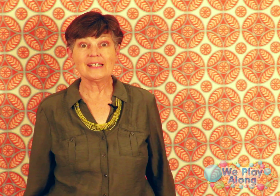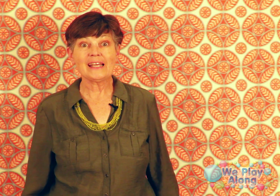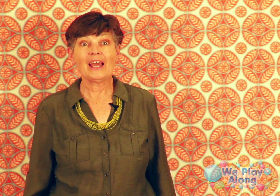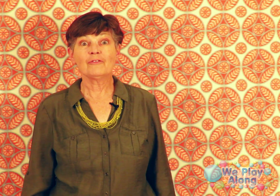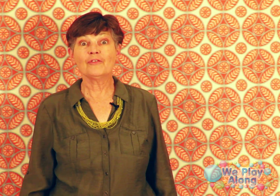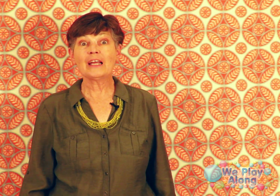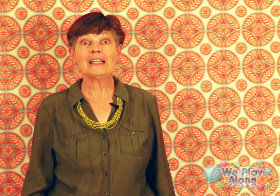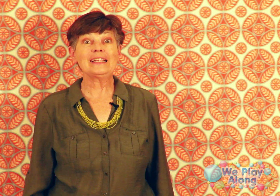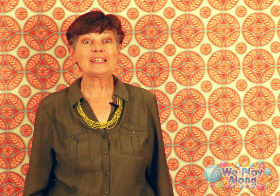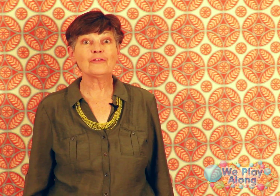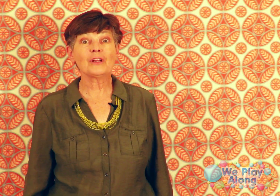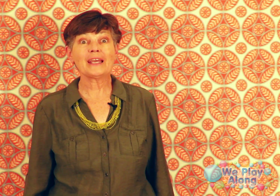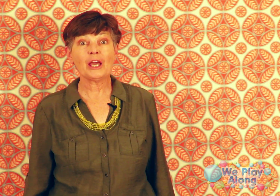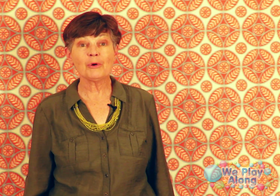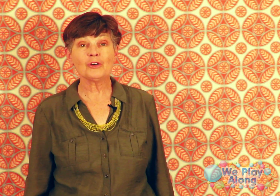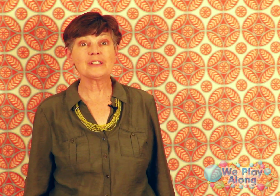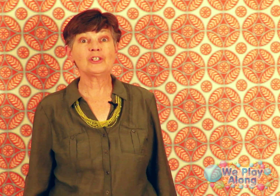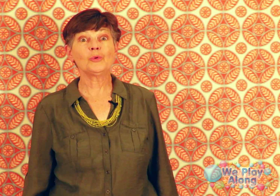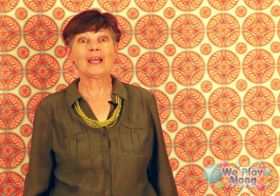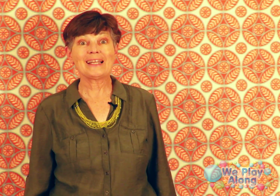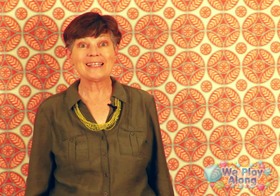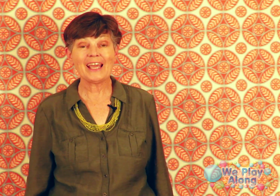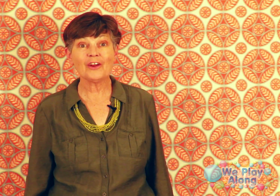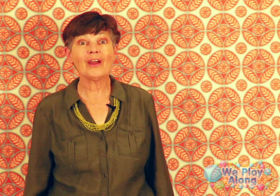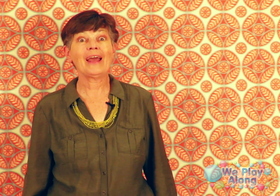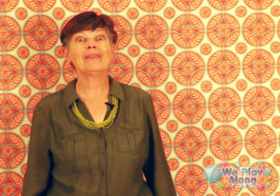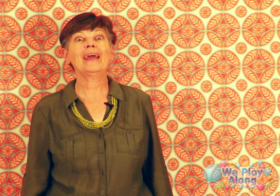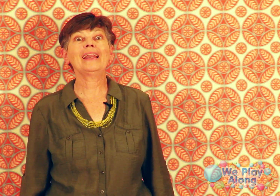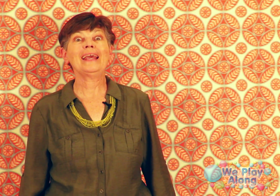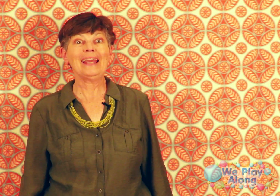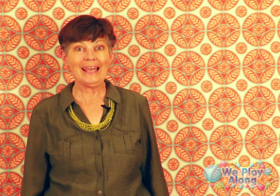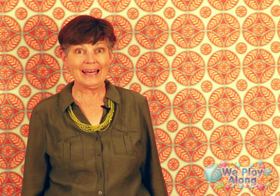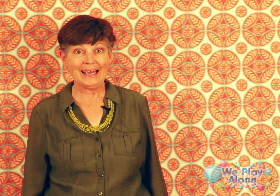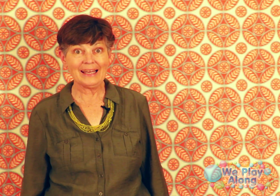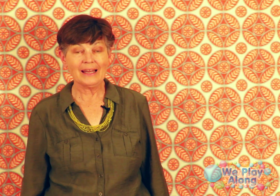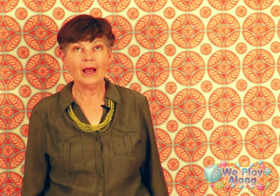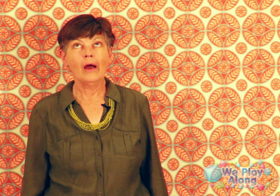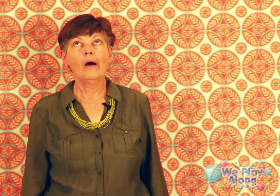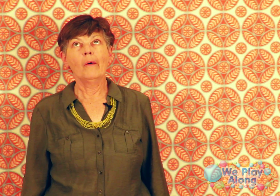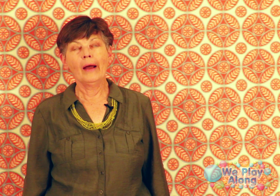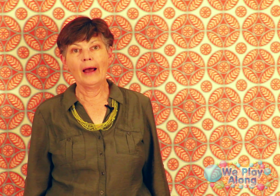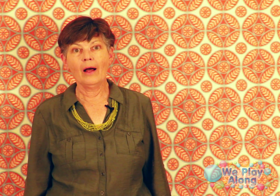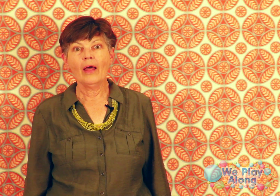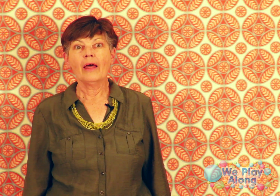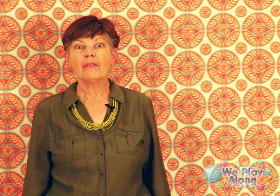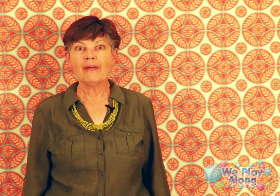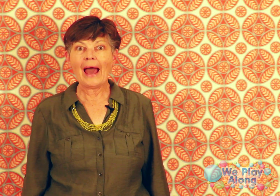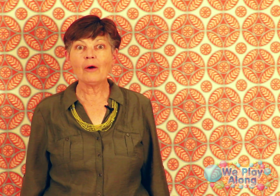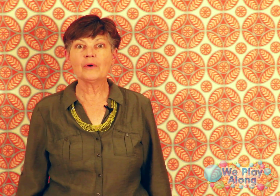hoses and funnel in different chemicals into a container and then heat it. Well, that was